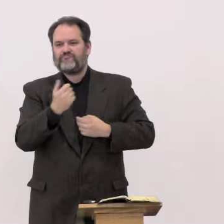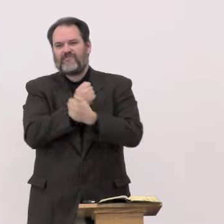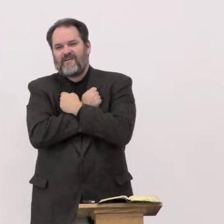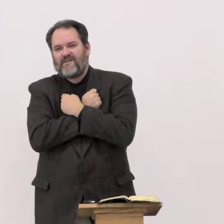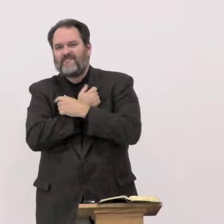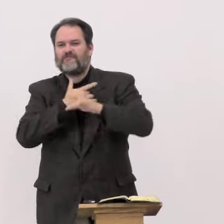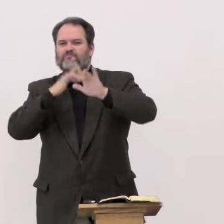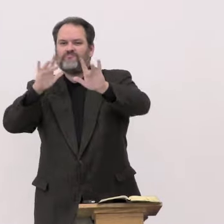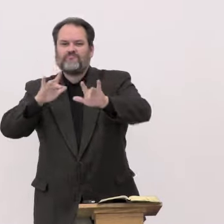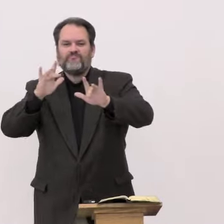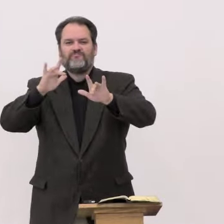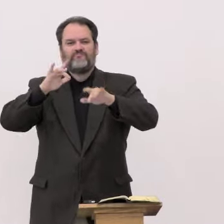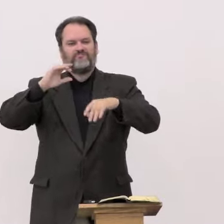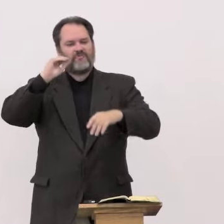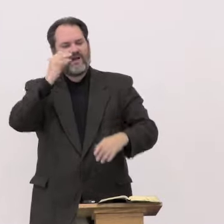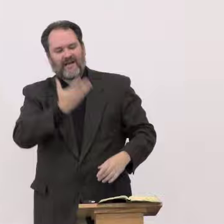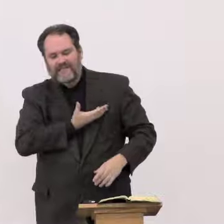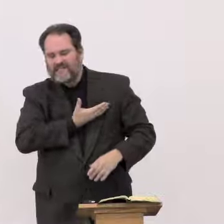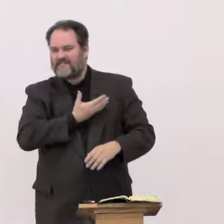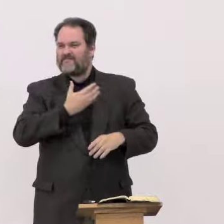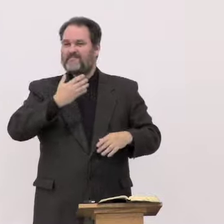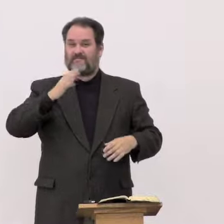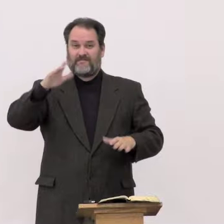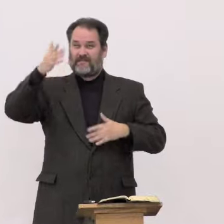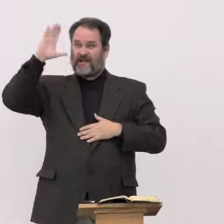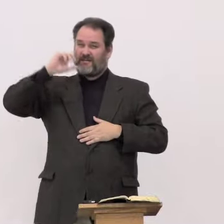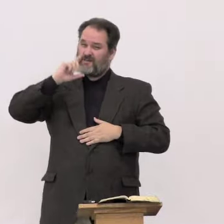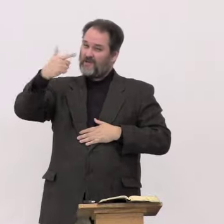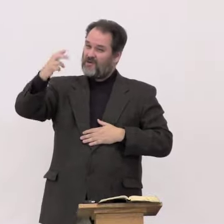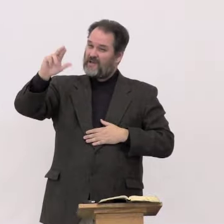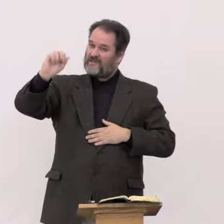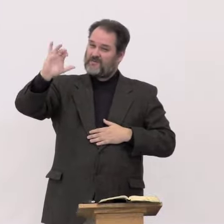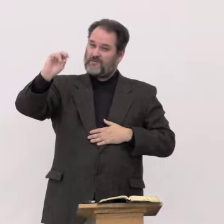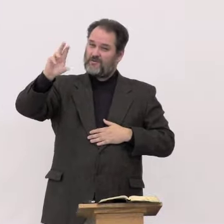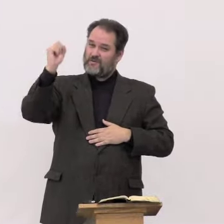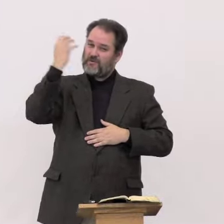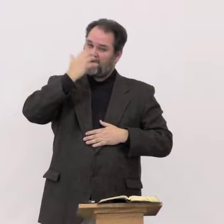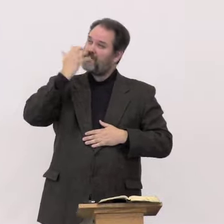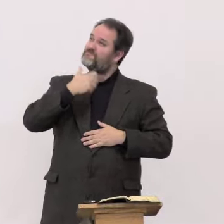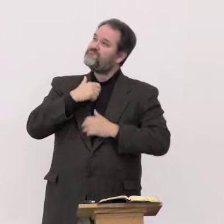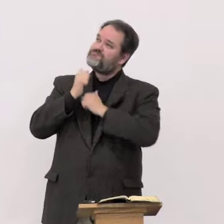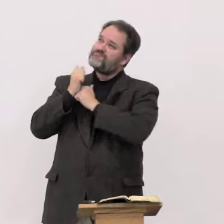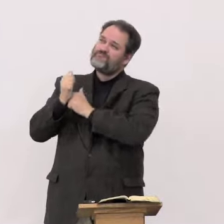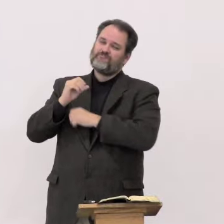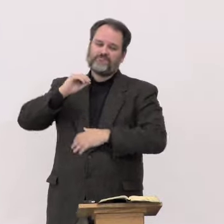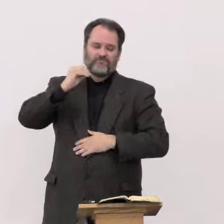Number three, be good. Have always try to be. I mean, God is graceful. And,